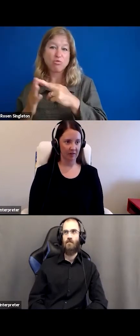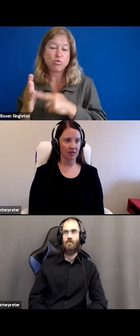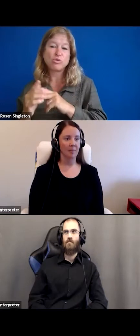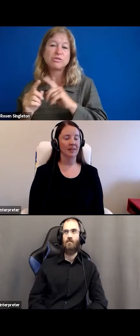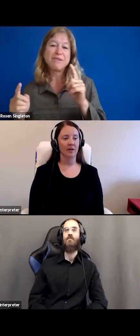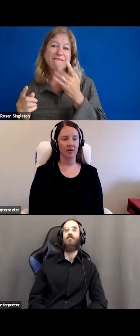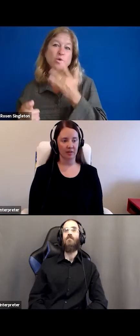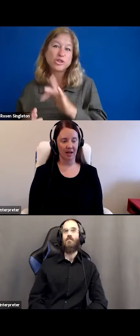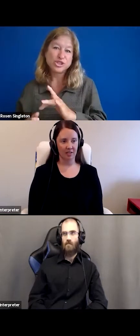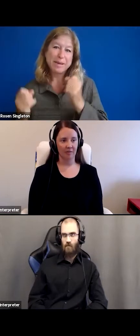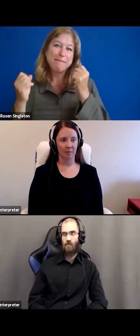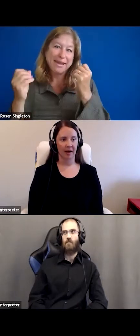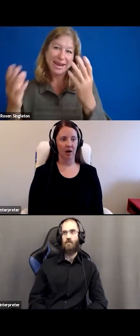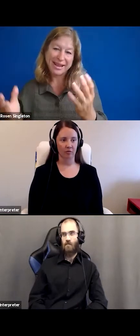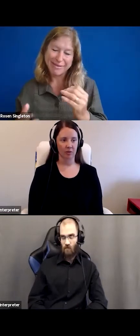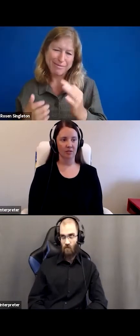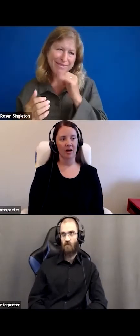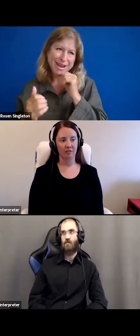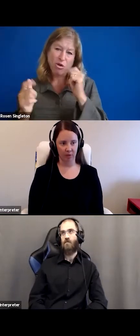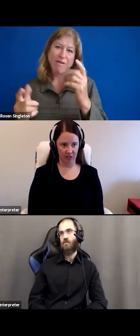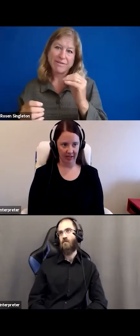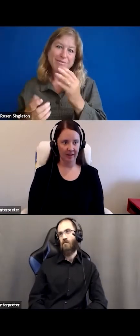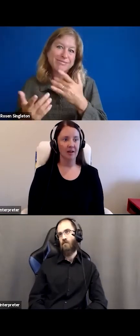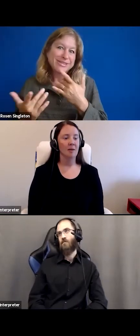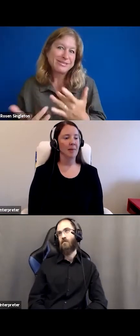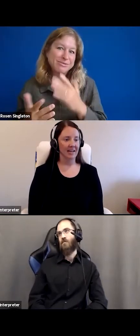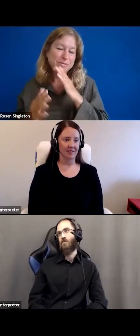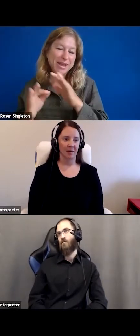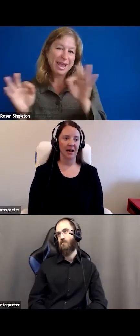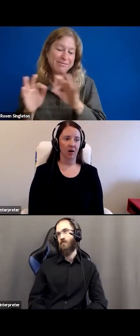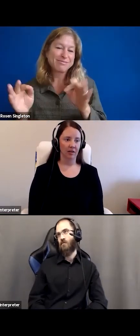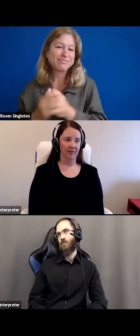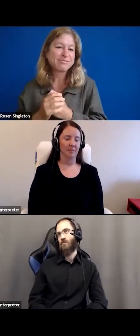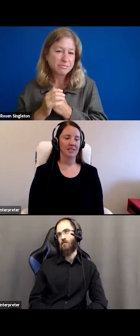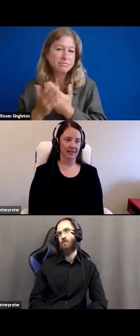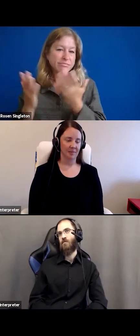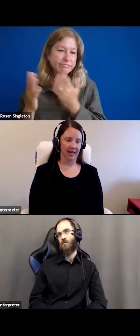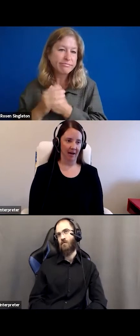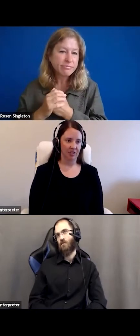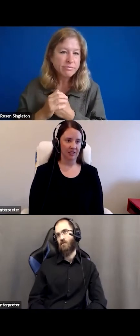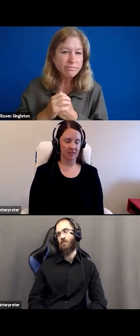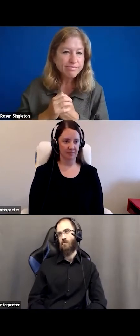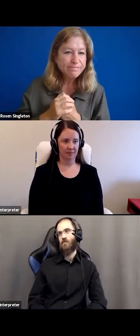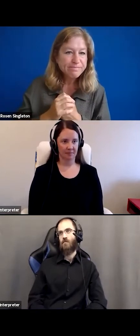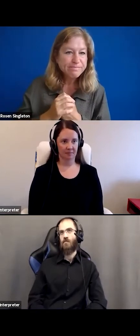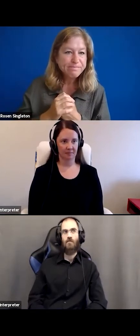there, but they're not covered by our rules, unfortunately. Many of them, not all of them, tend to be